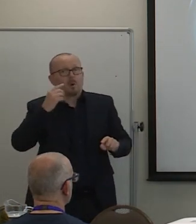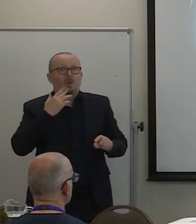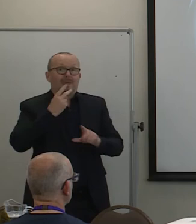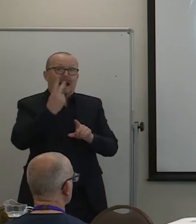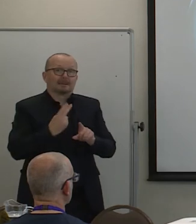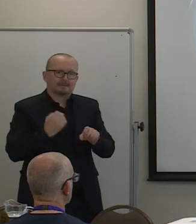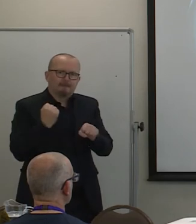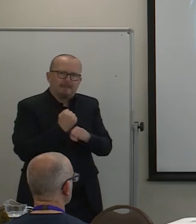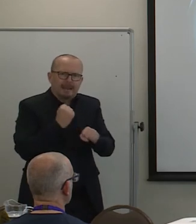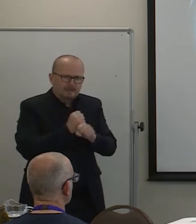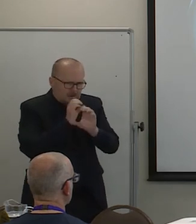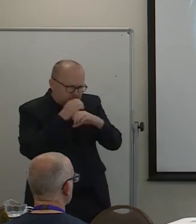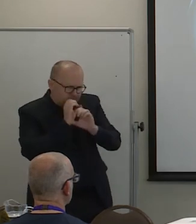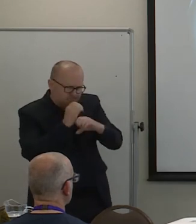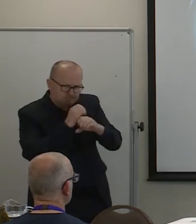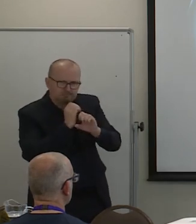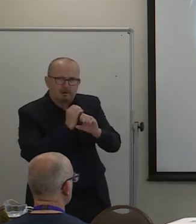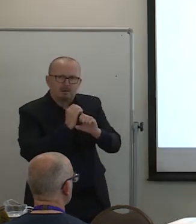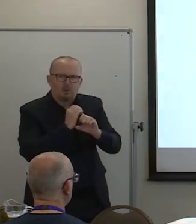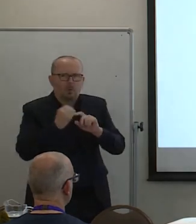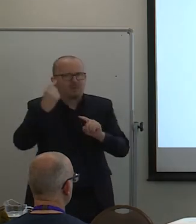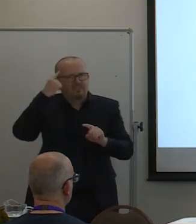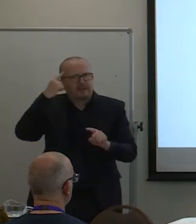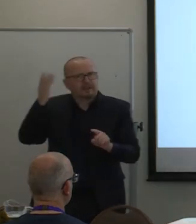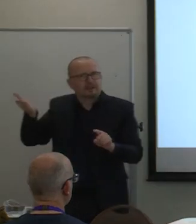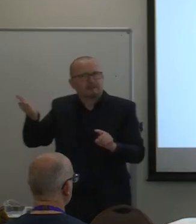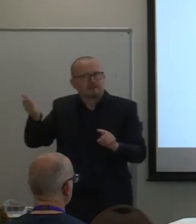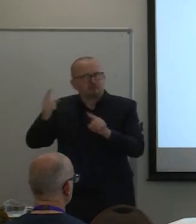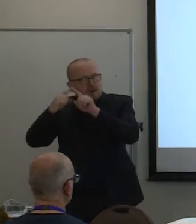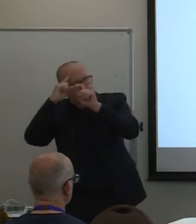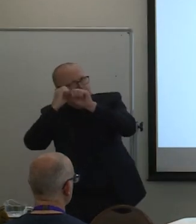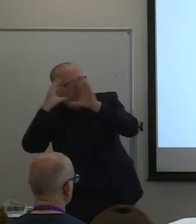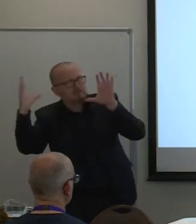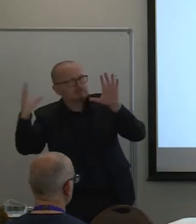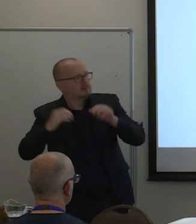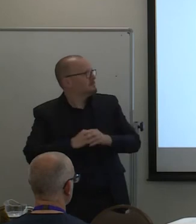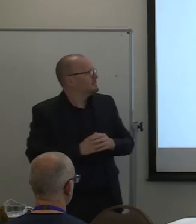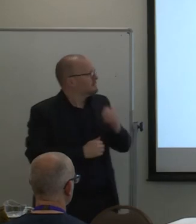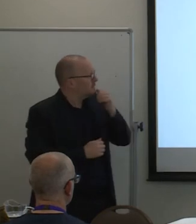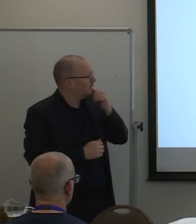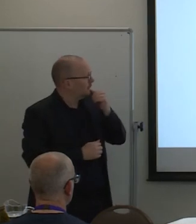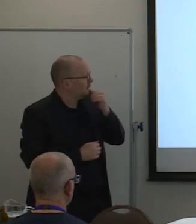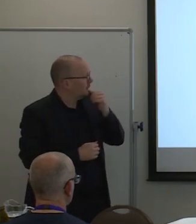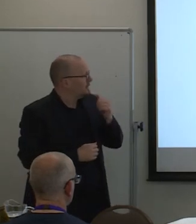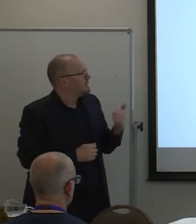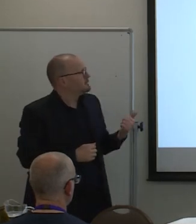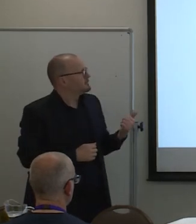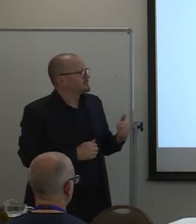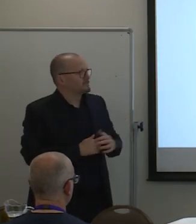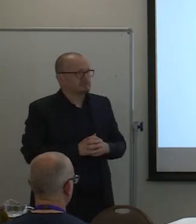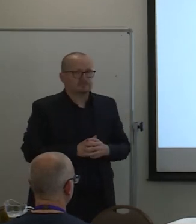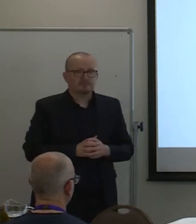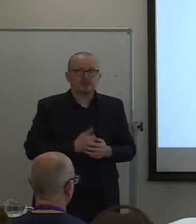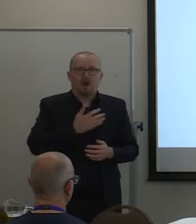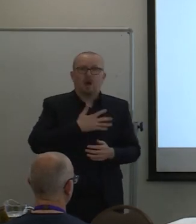it, to try and understand it like they did. I want to create a few nightmares and send a few kids to sleep at night with a few tremors, quite